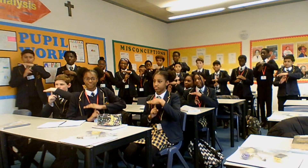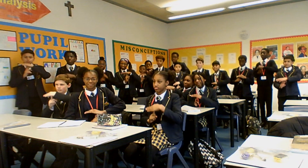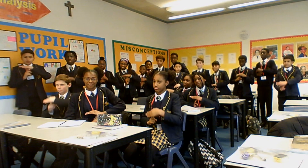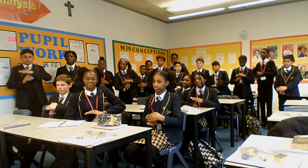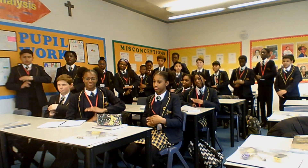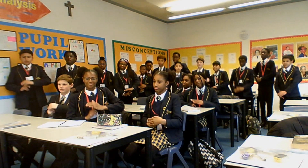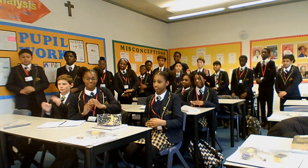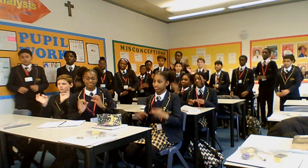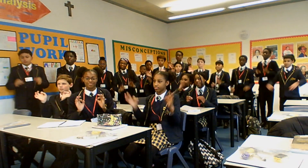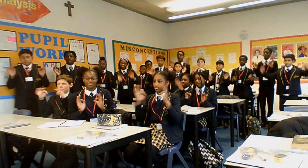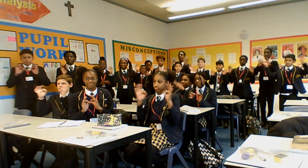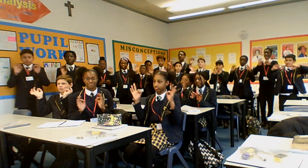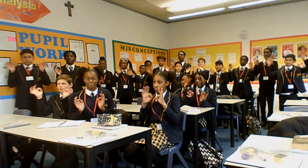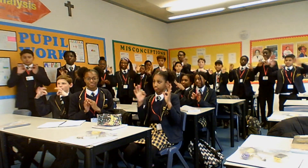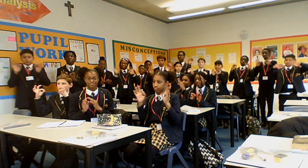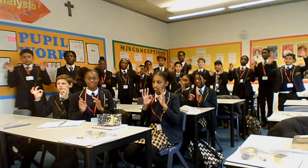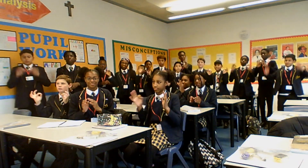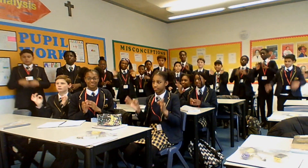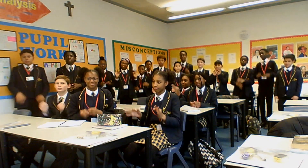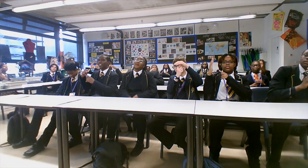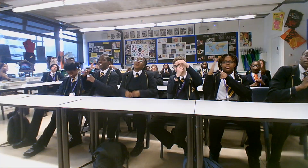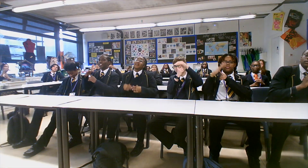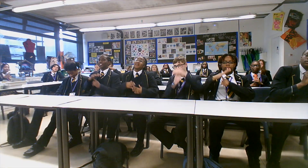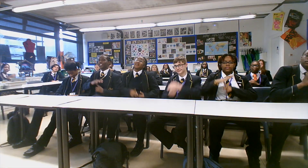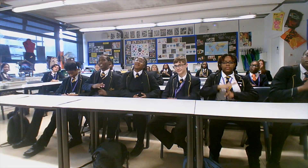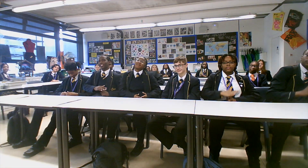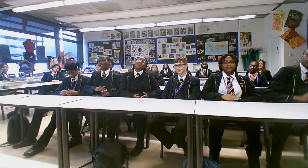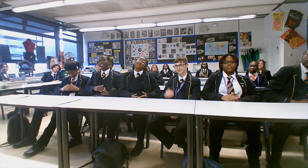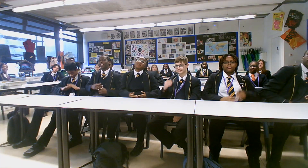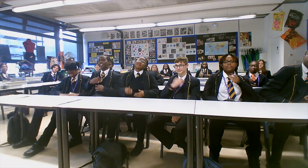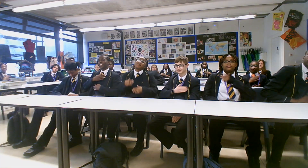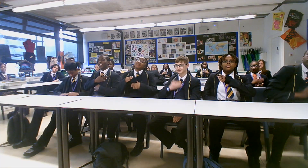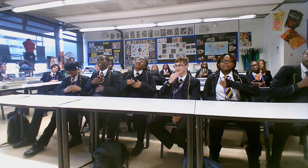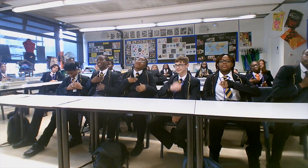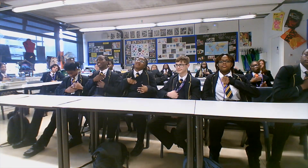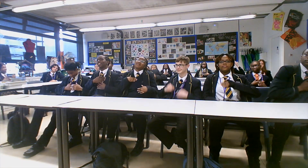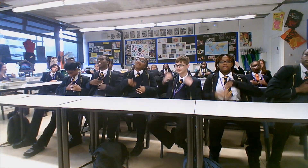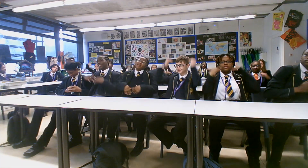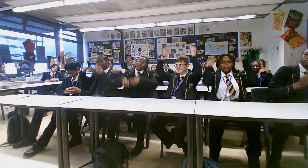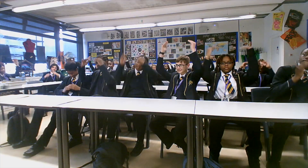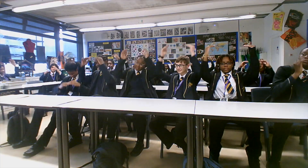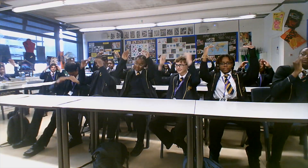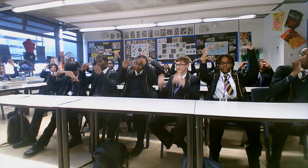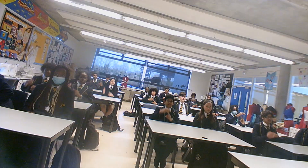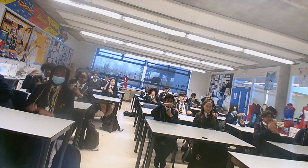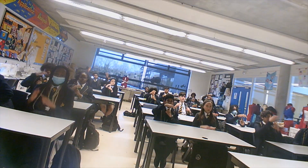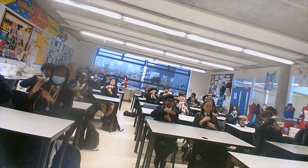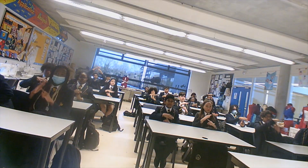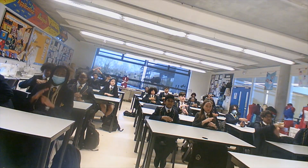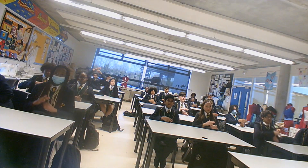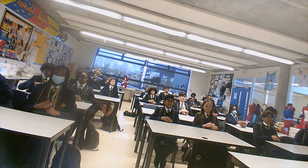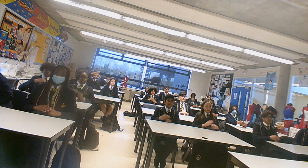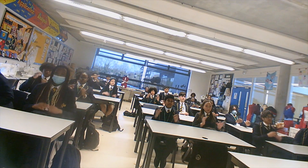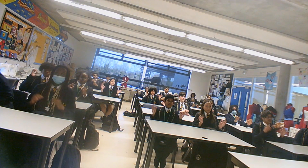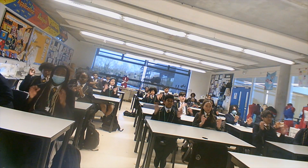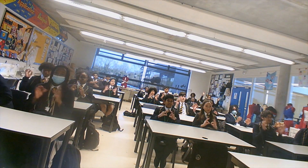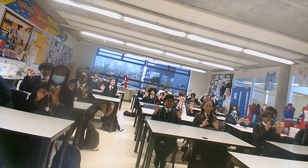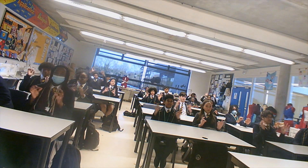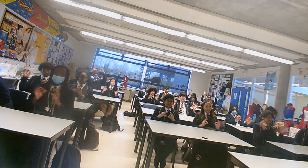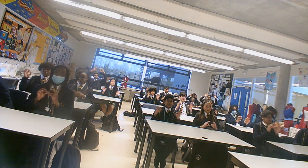Bring me down, can't know you. Bring me down, and love is too hard. Bring me down, can't know